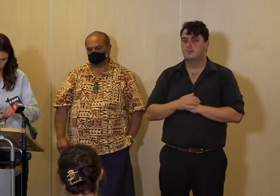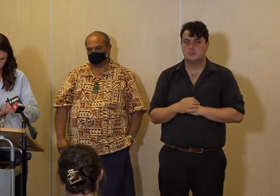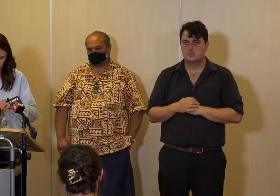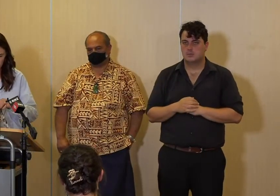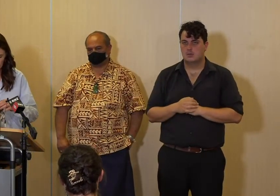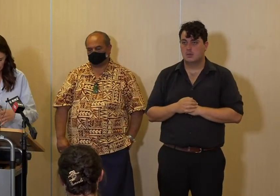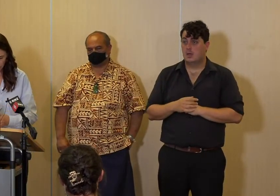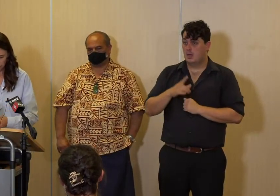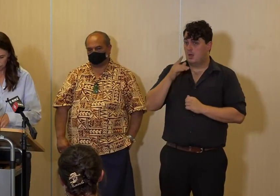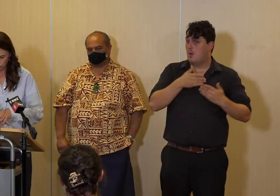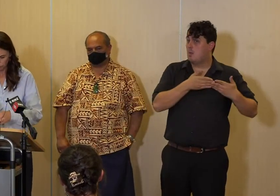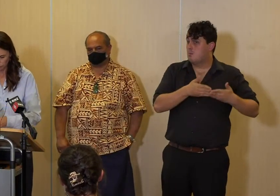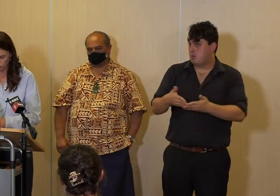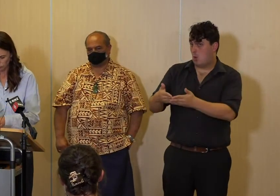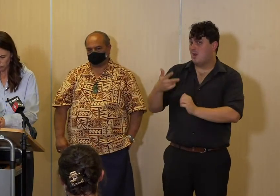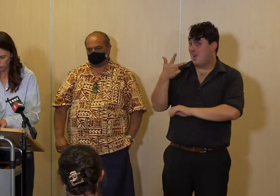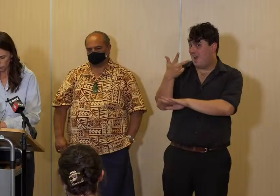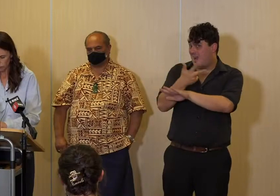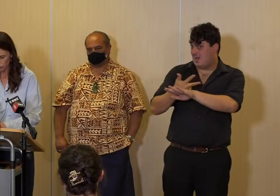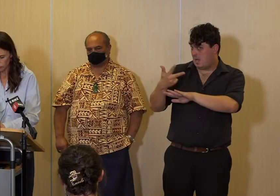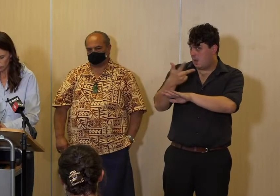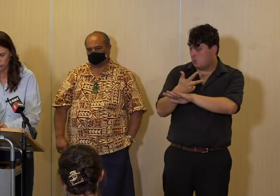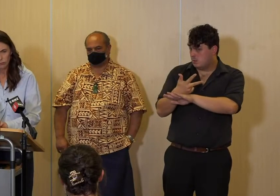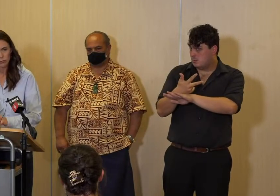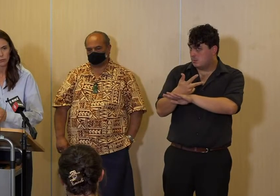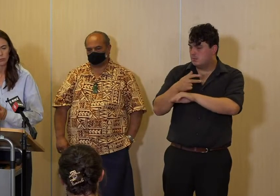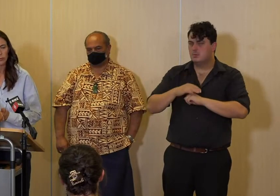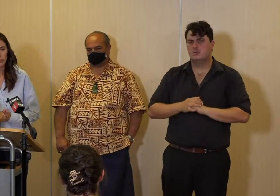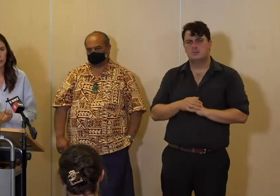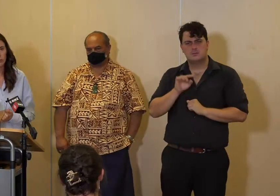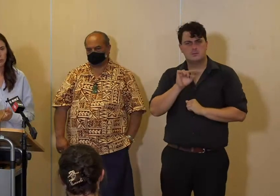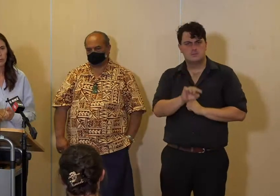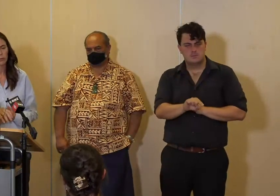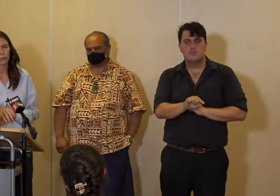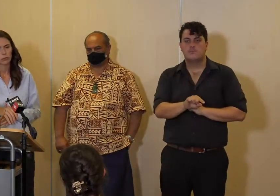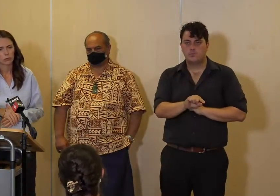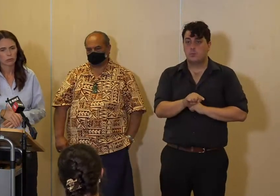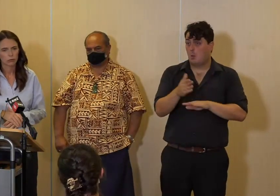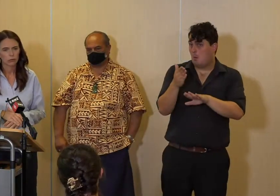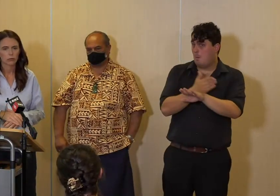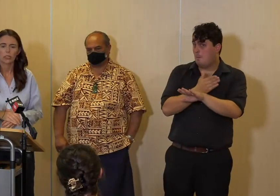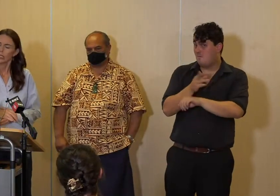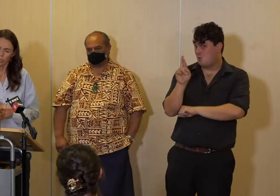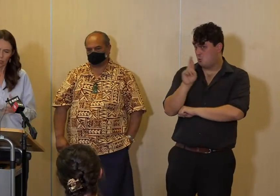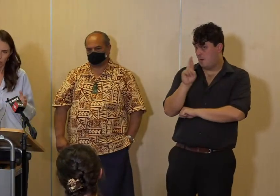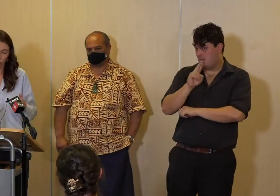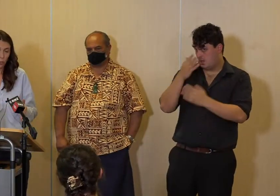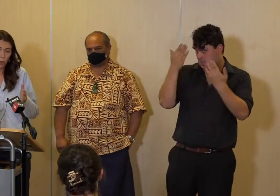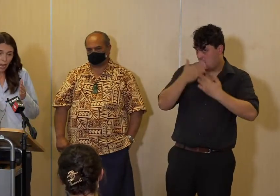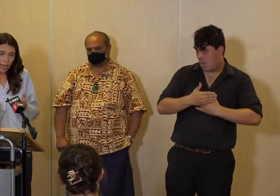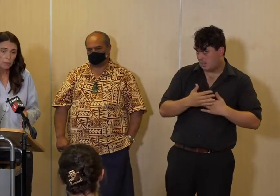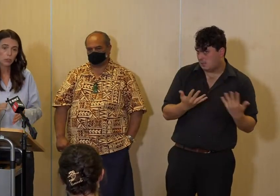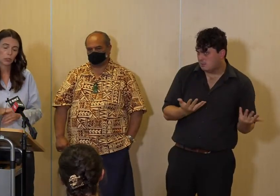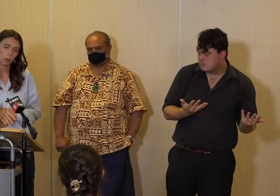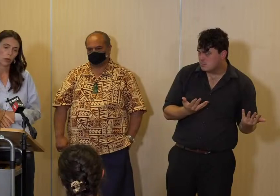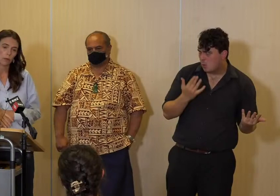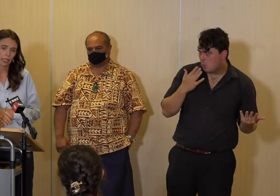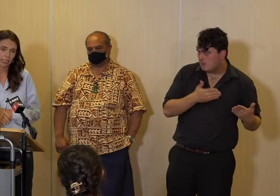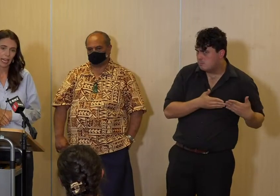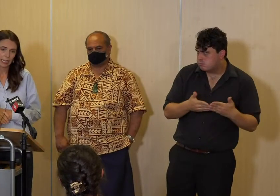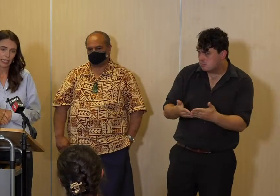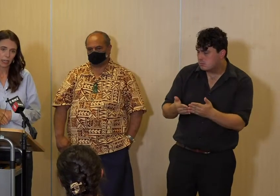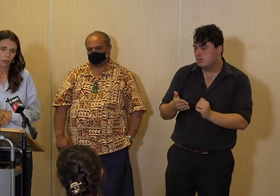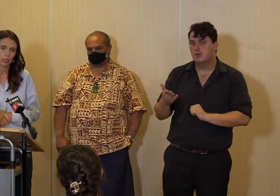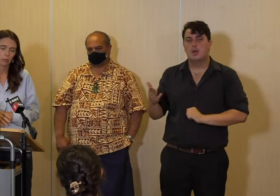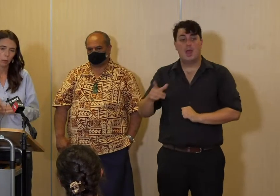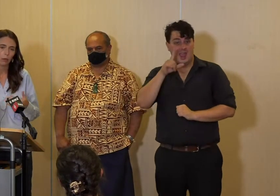8 hours. Yep. Is that likely to be deployed, before midnight tonight? No, so we're able to deploy